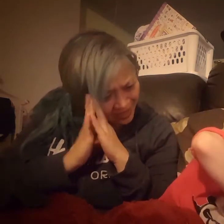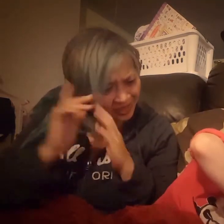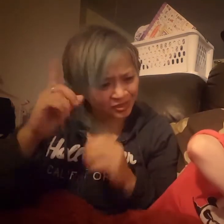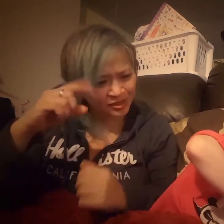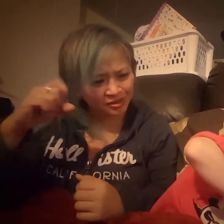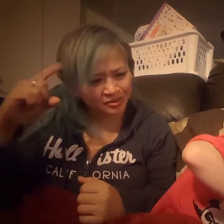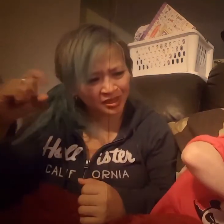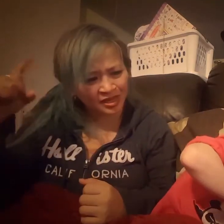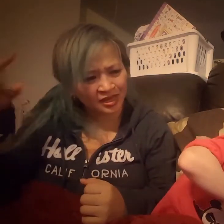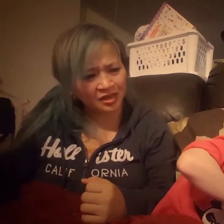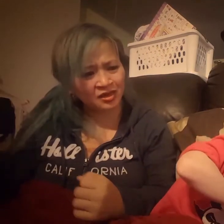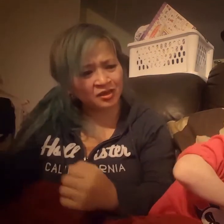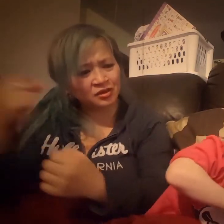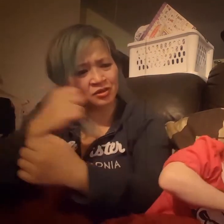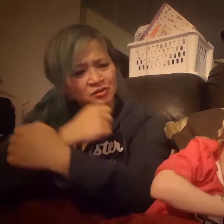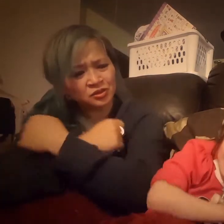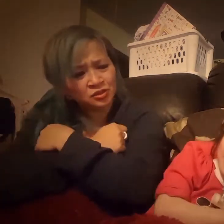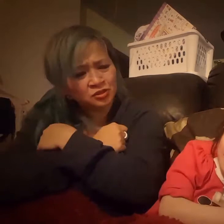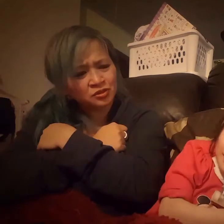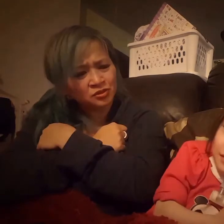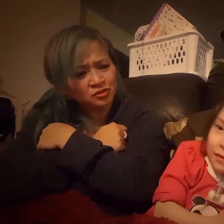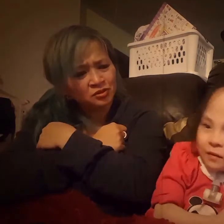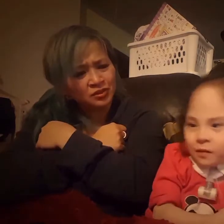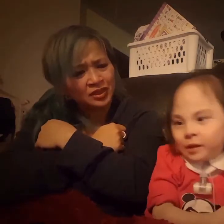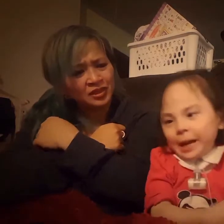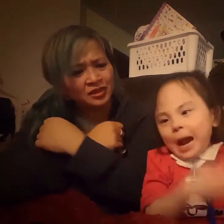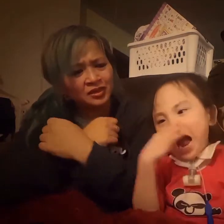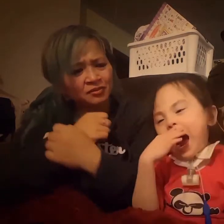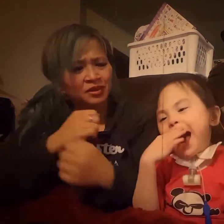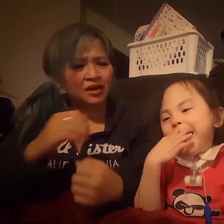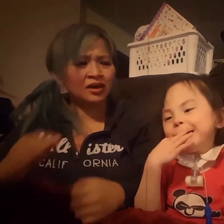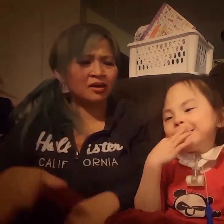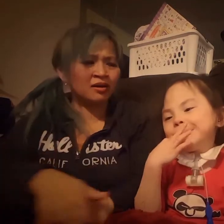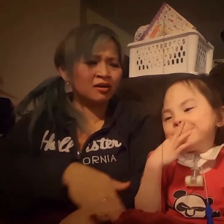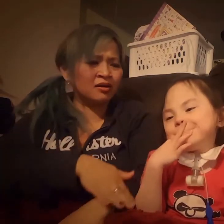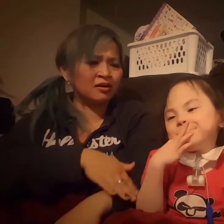I dreamt I held you in my